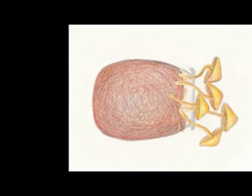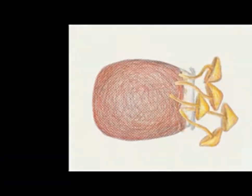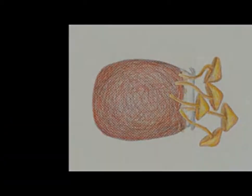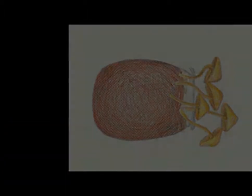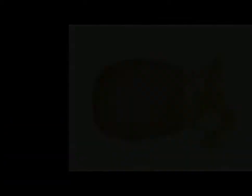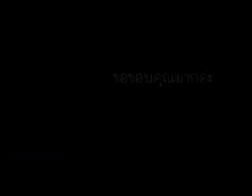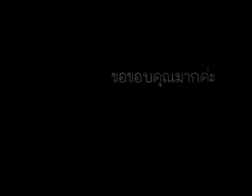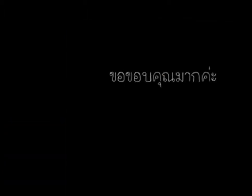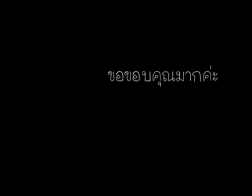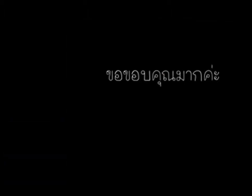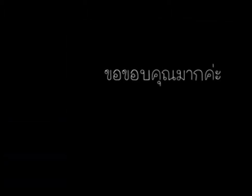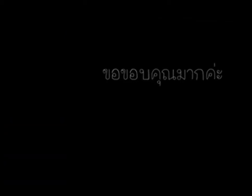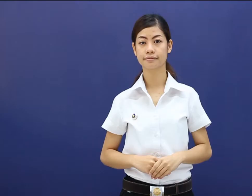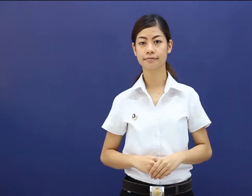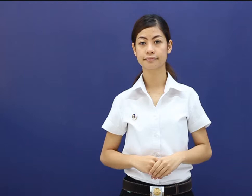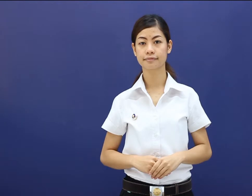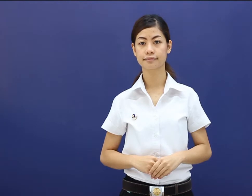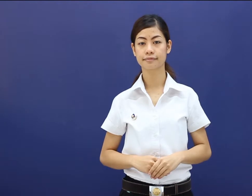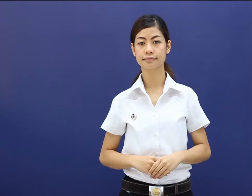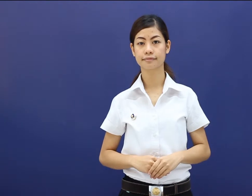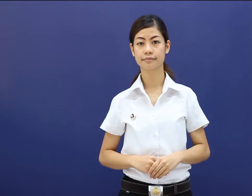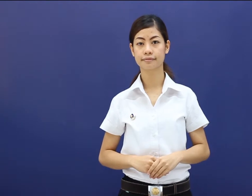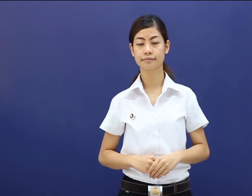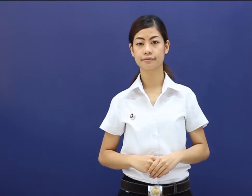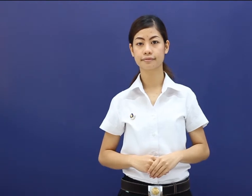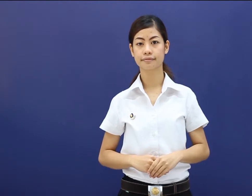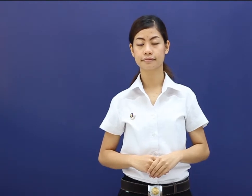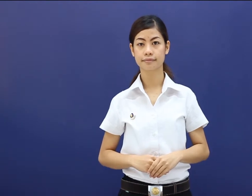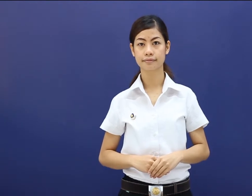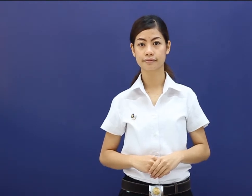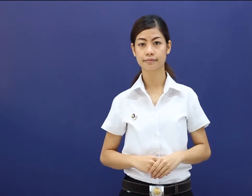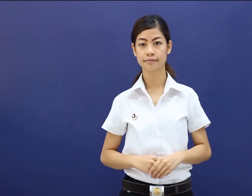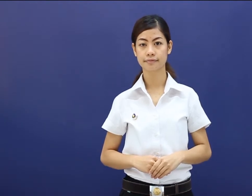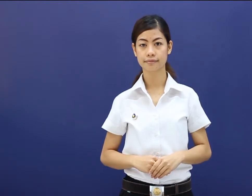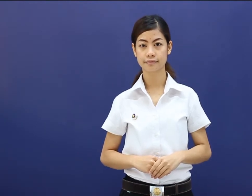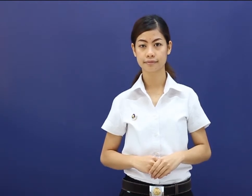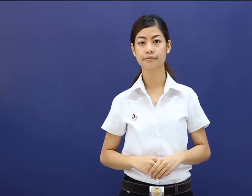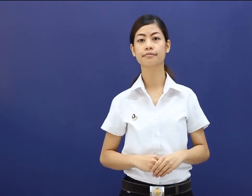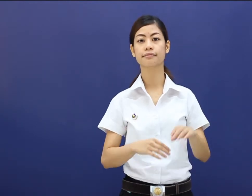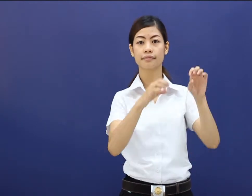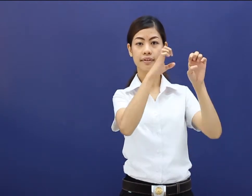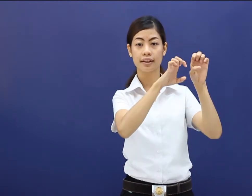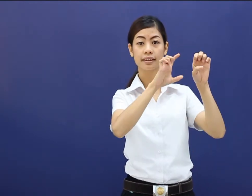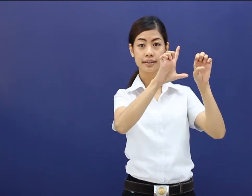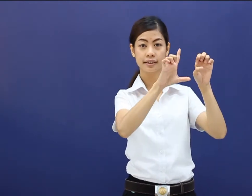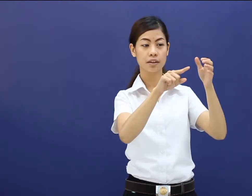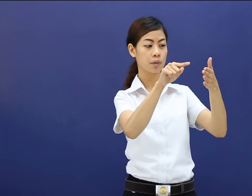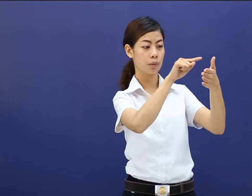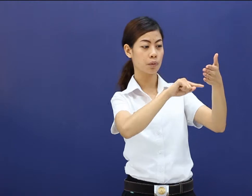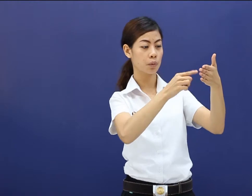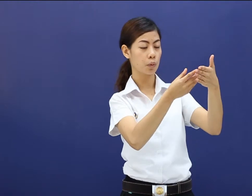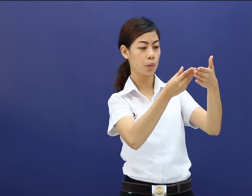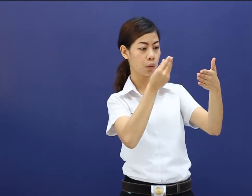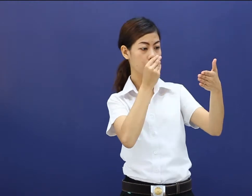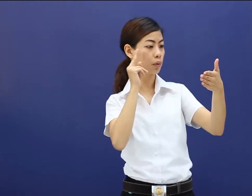own oyster mushroom. They have to take photos of the growth of oyster